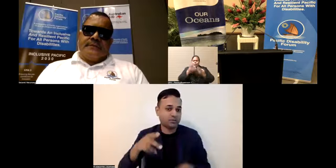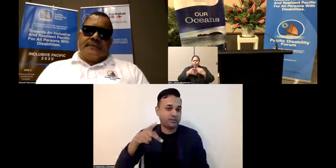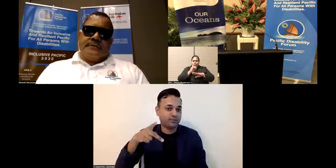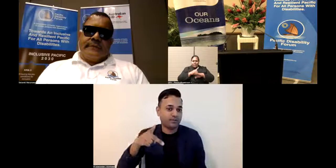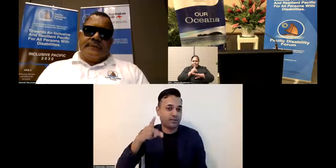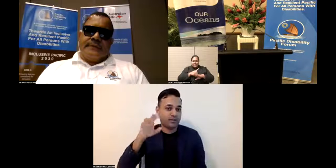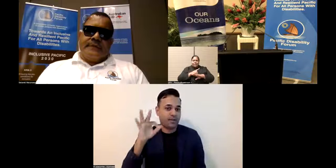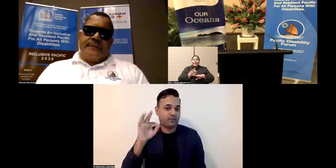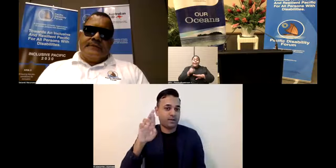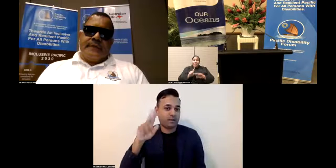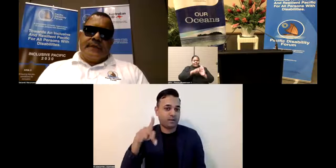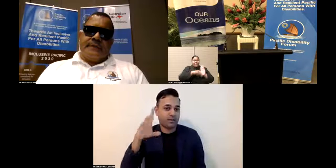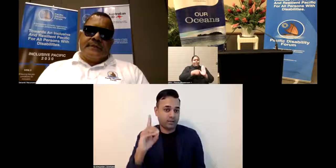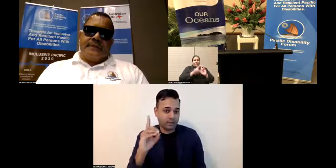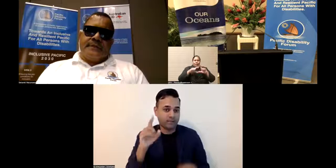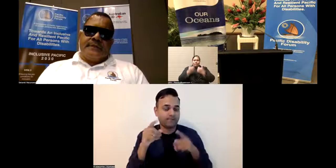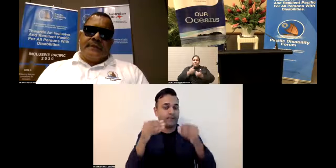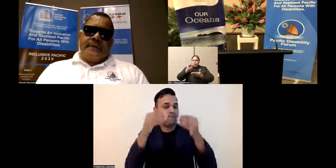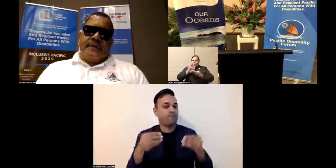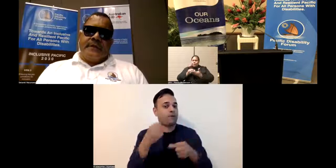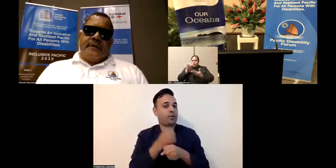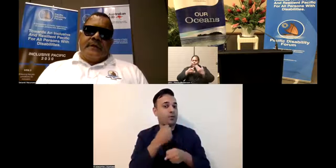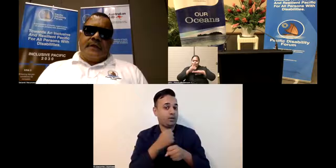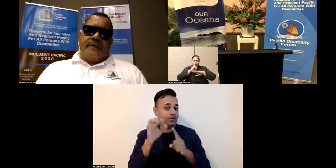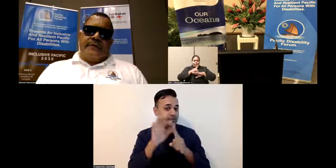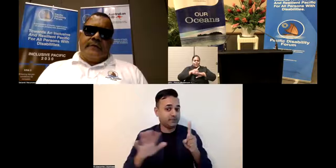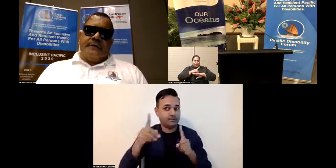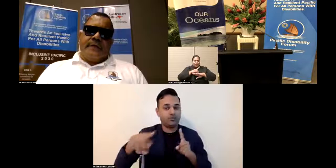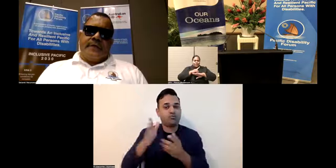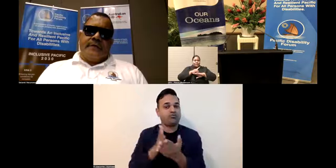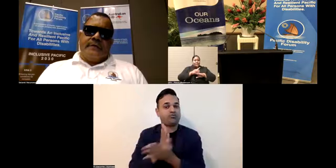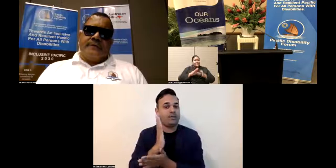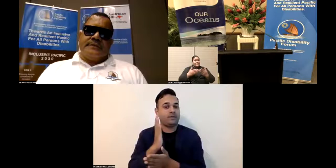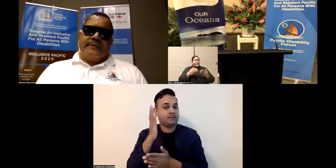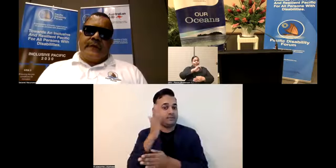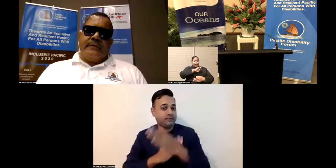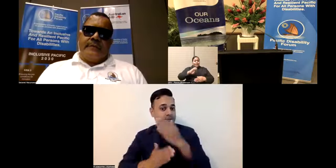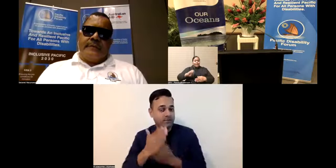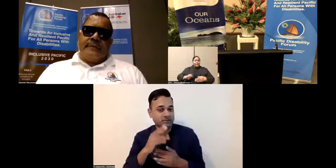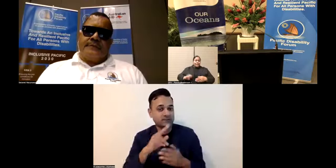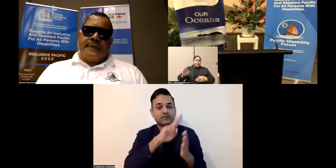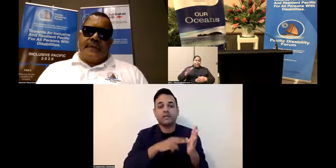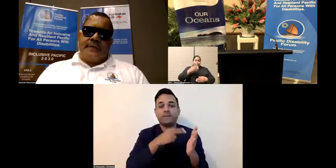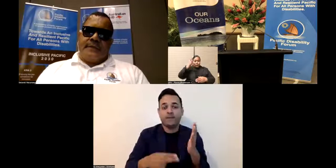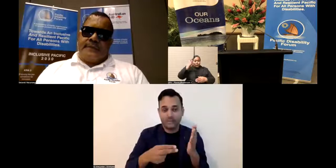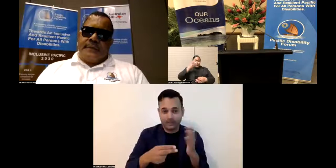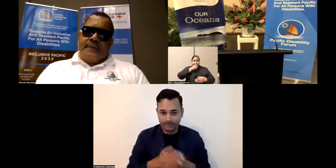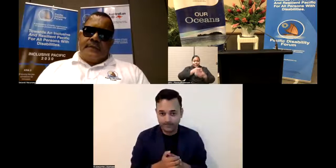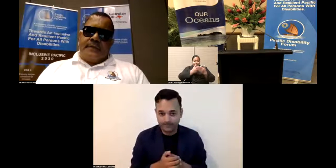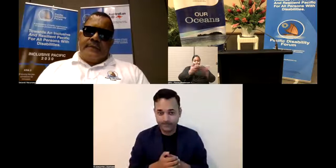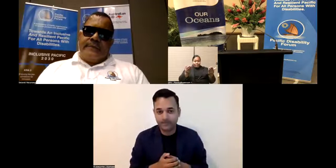Excellencies, distinguished participants, and ladies and gentlemen, thank you for staying on this far. We're almost